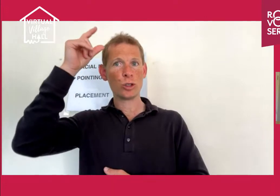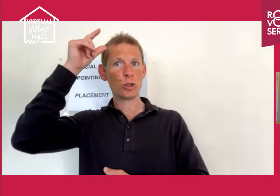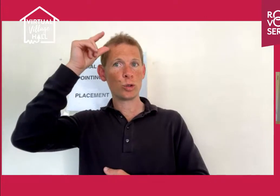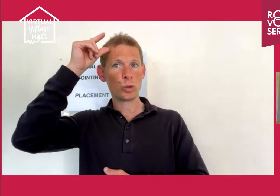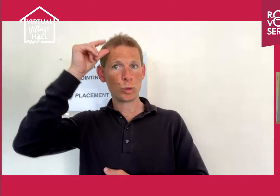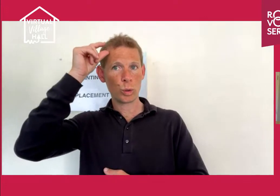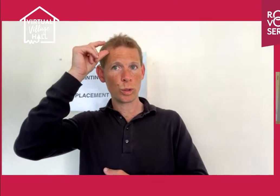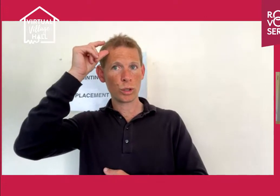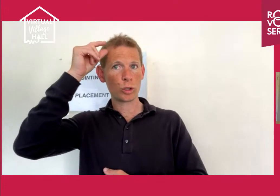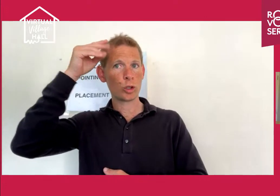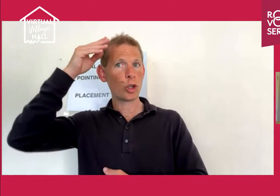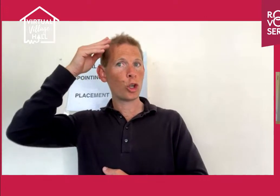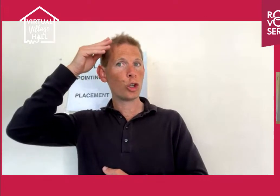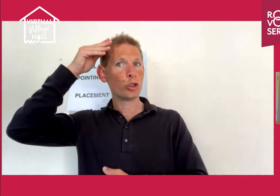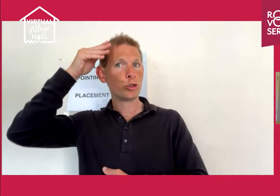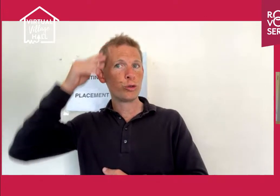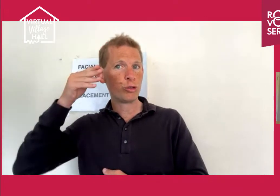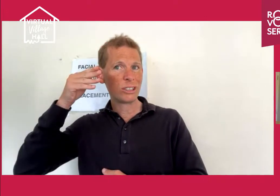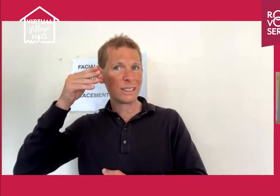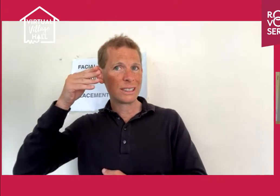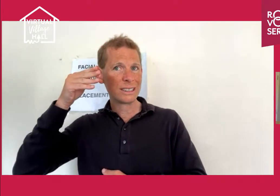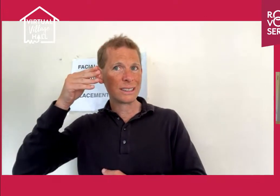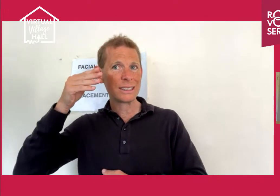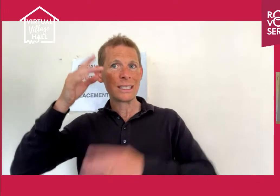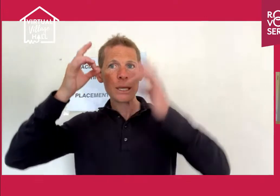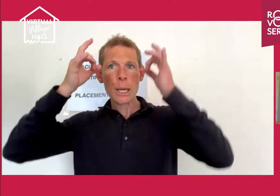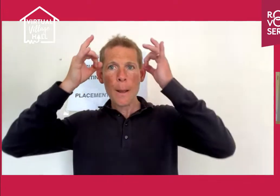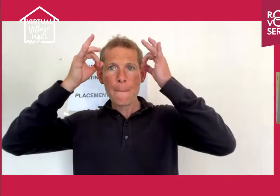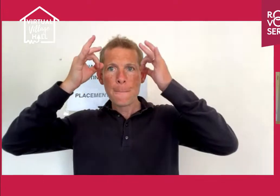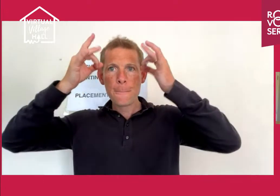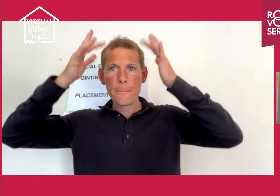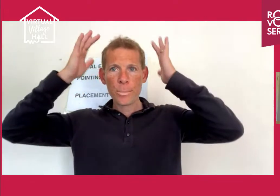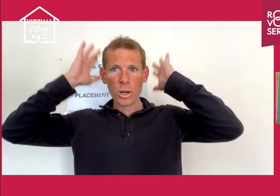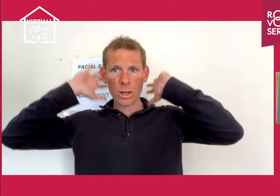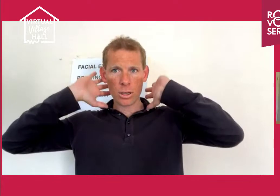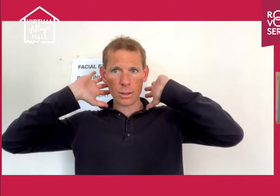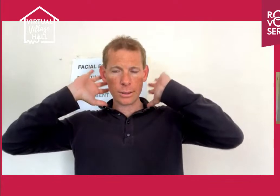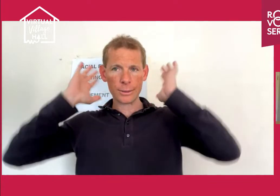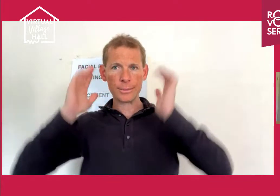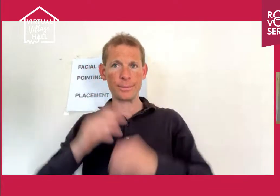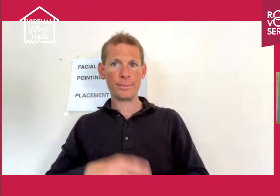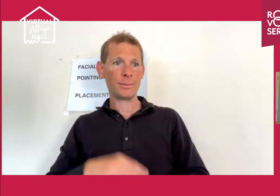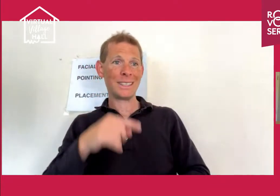and his hair is short and straight and blonde.